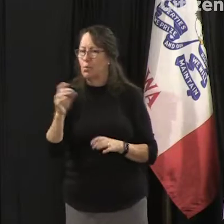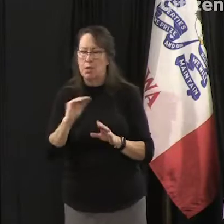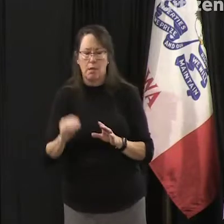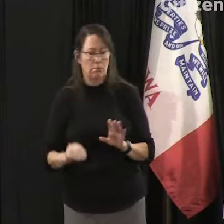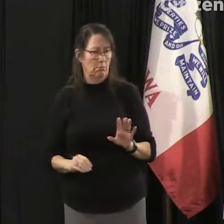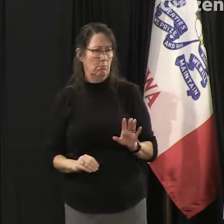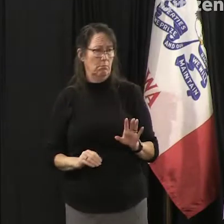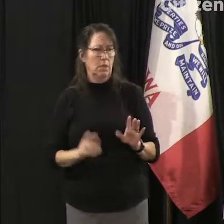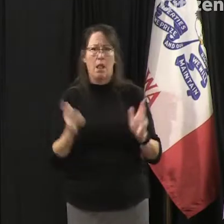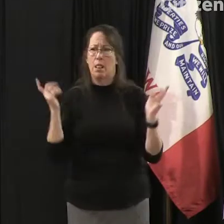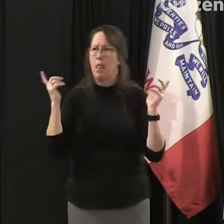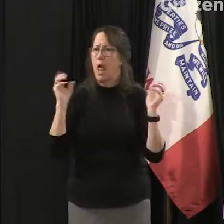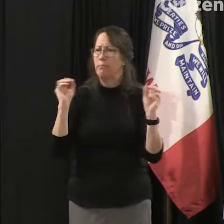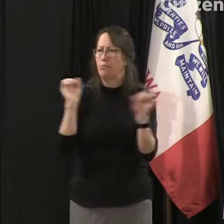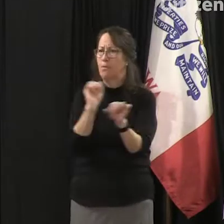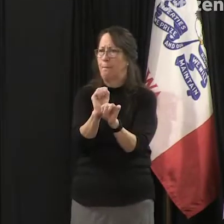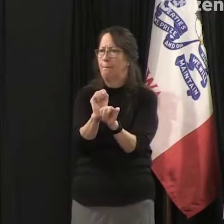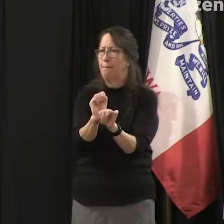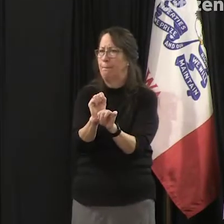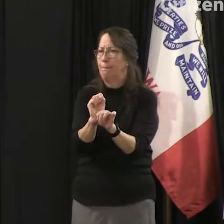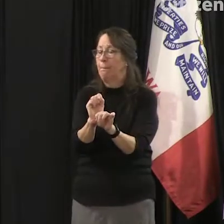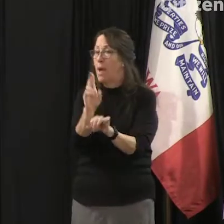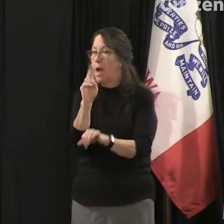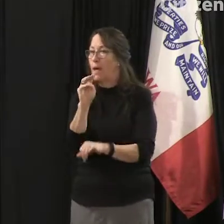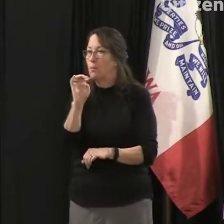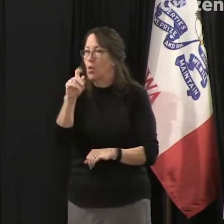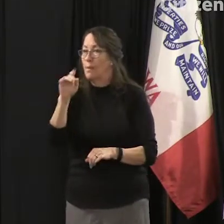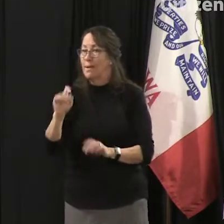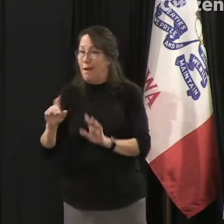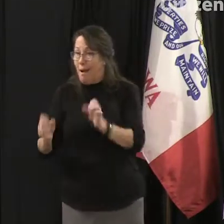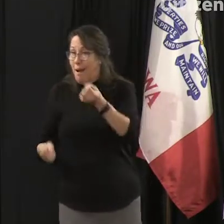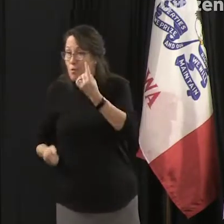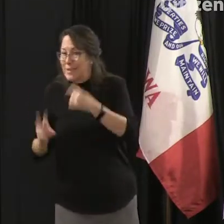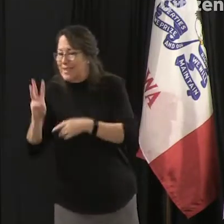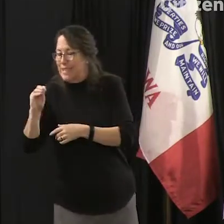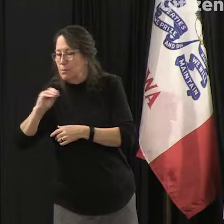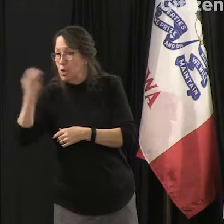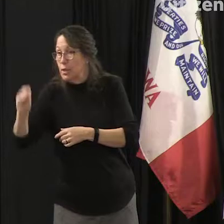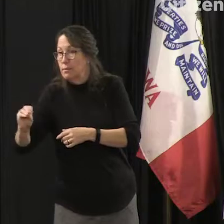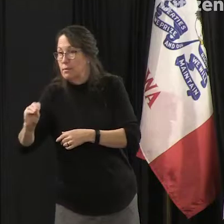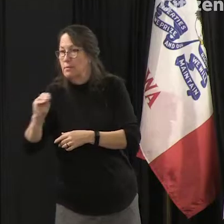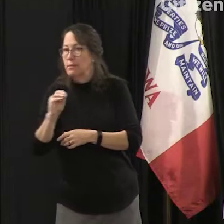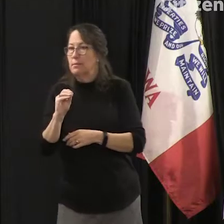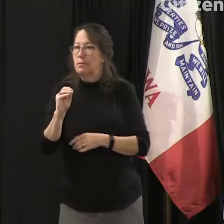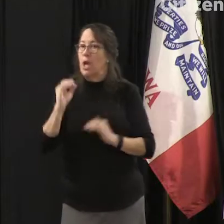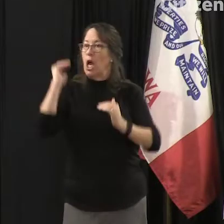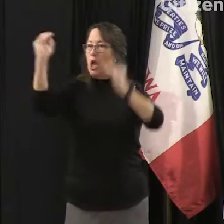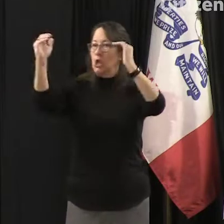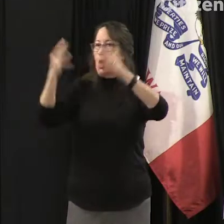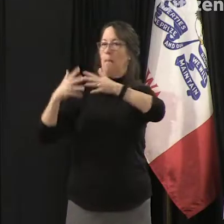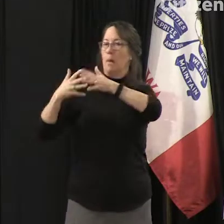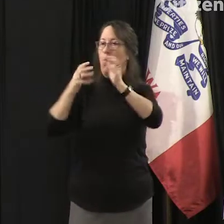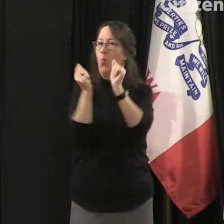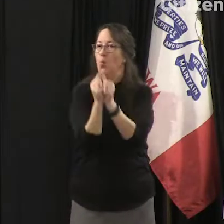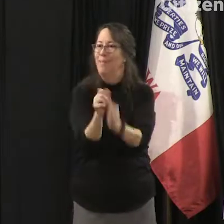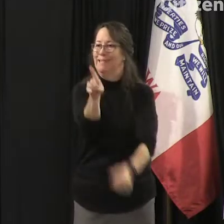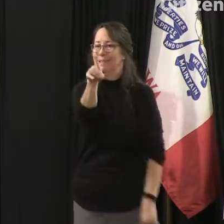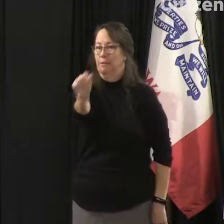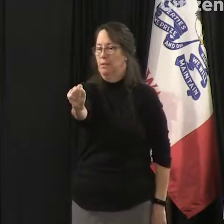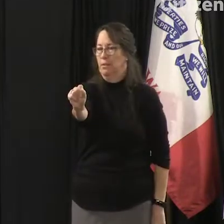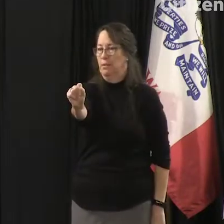say, oh, that's a lot of unemployment. Think about this. Over 60% of adult Americans with